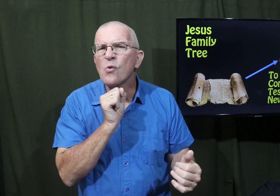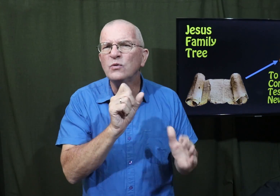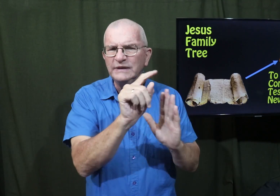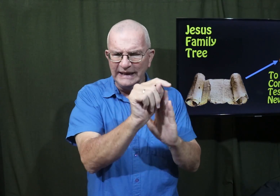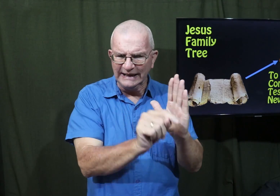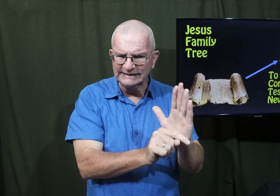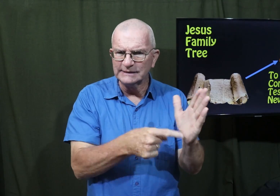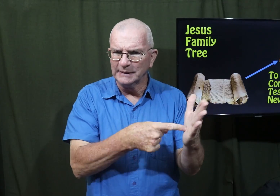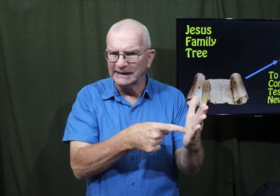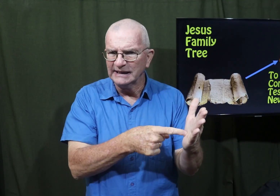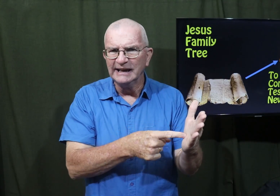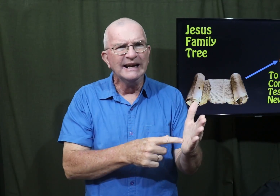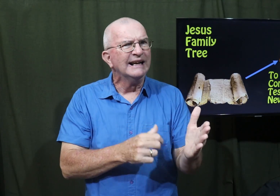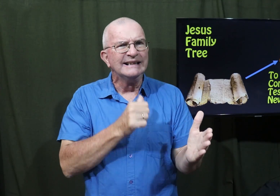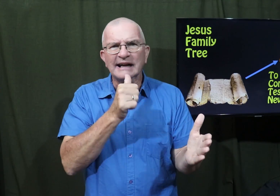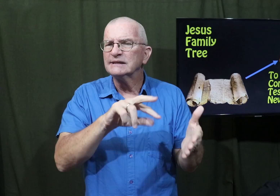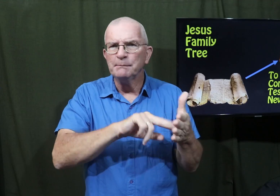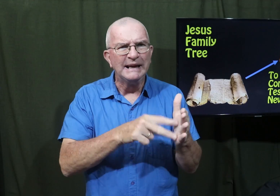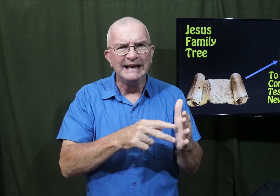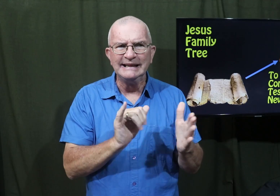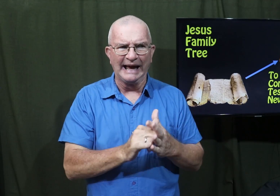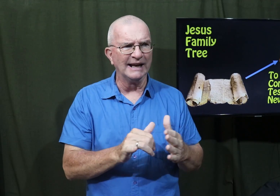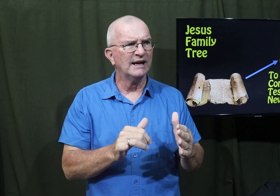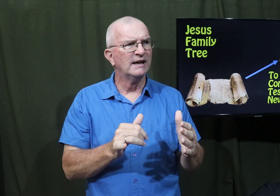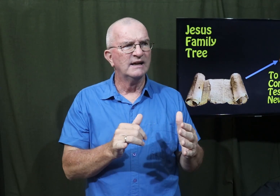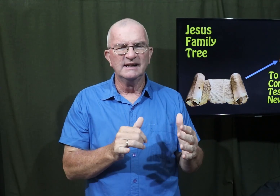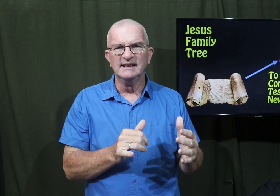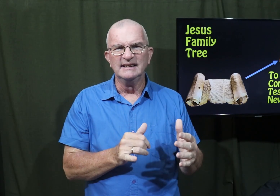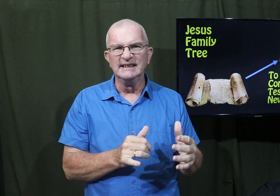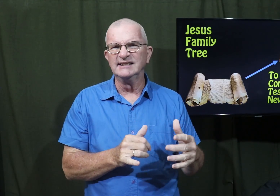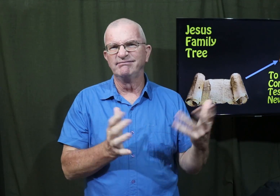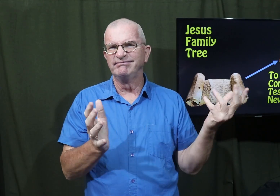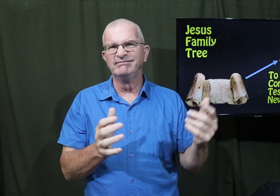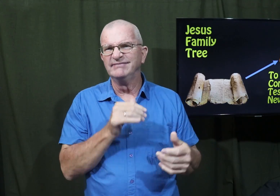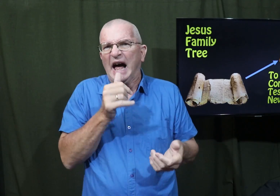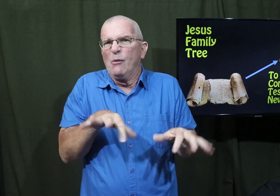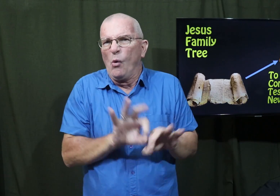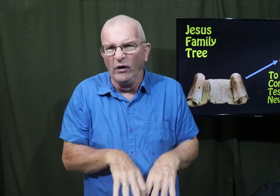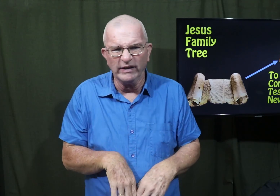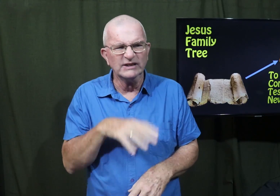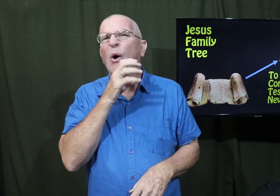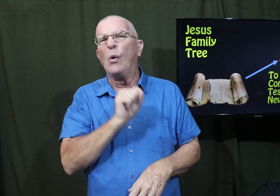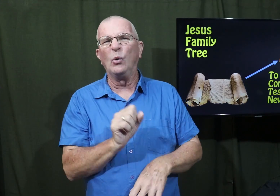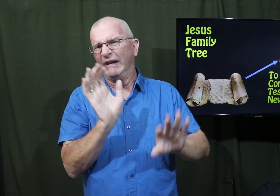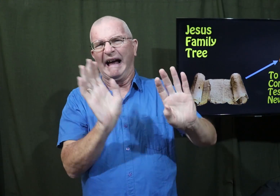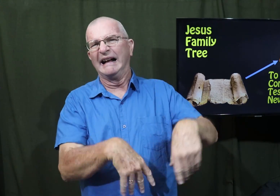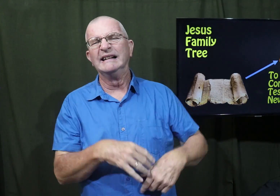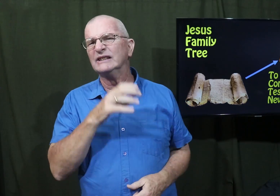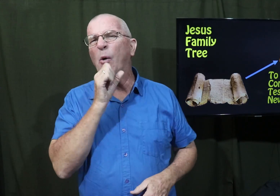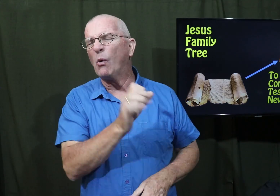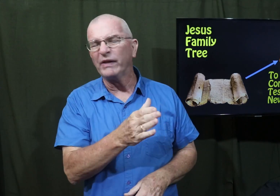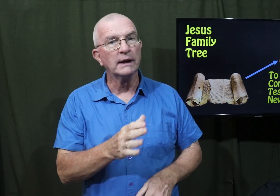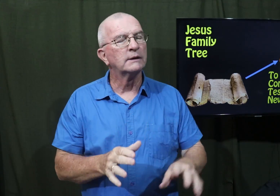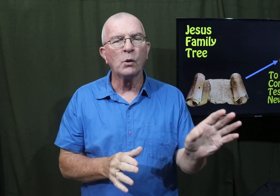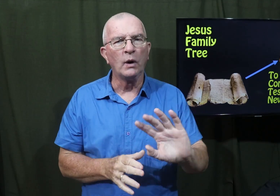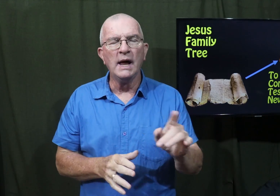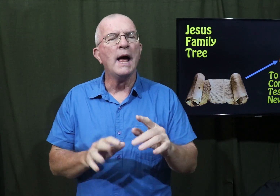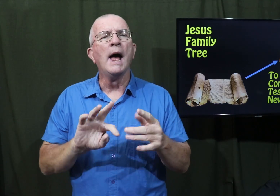now the Old Testament doesn't mean that it's not worth it's old now we don't have to pay attention no